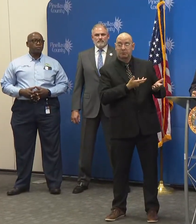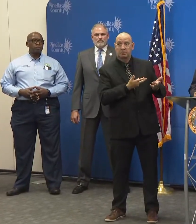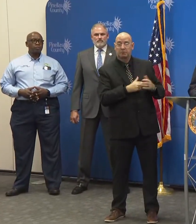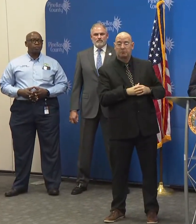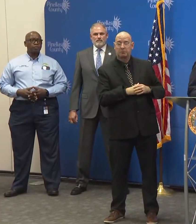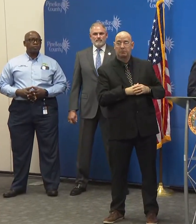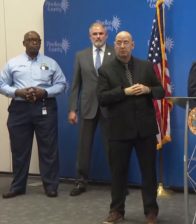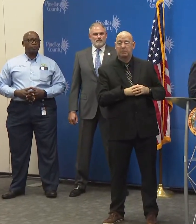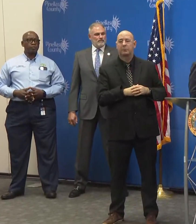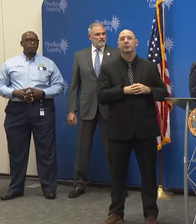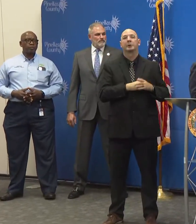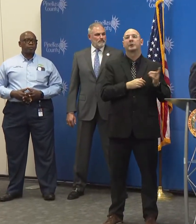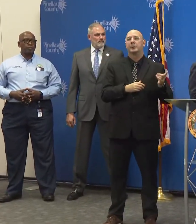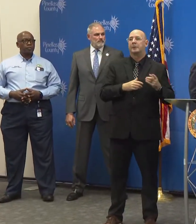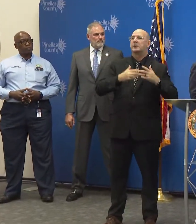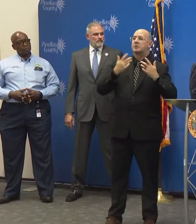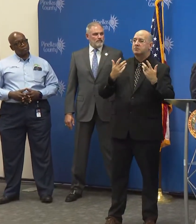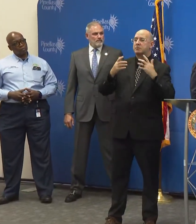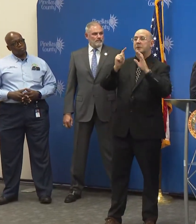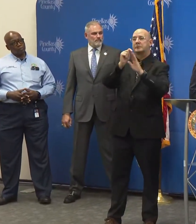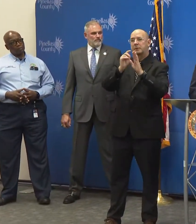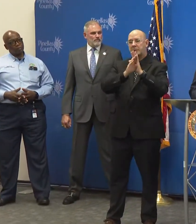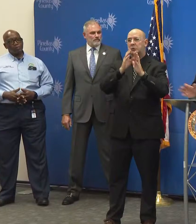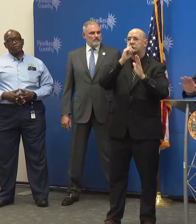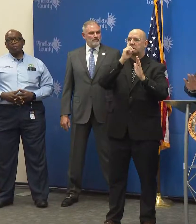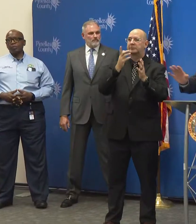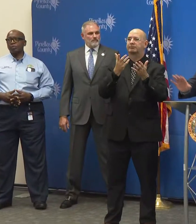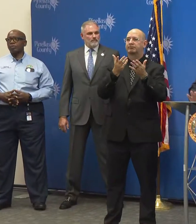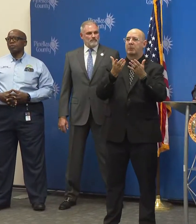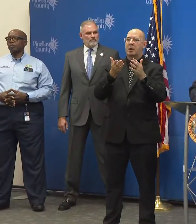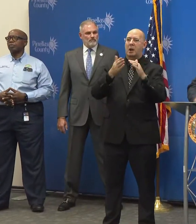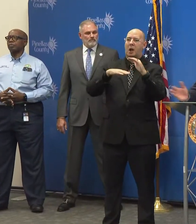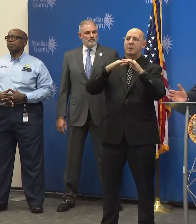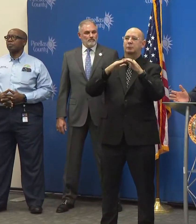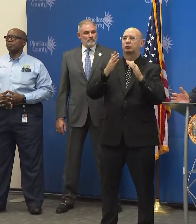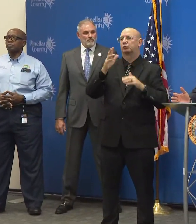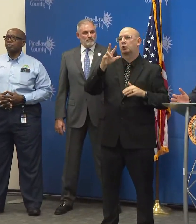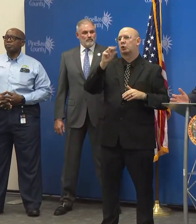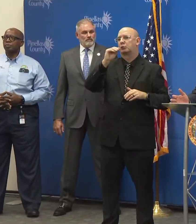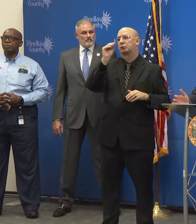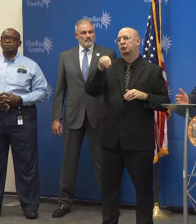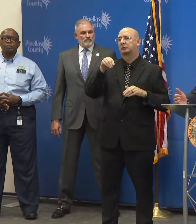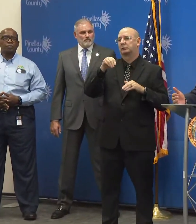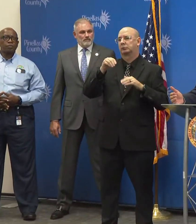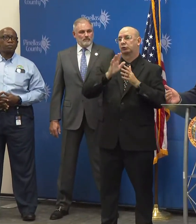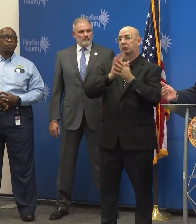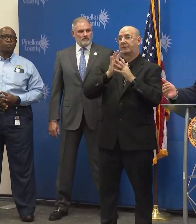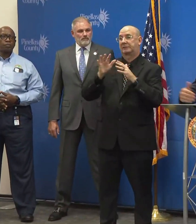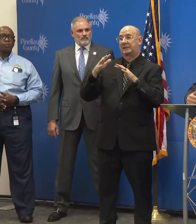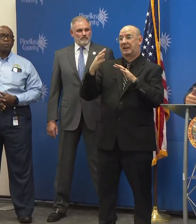Tampa Bay, probably about 30%? Yes, sir. Probably, you look at all the different roads, so about a 30%